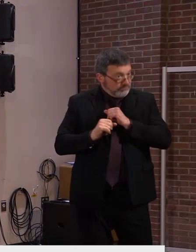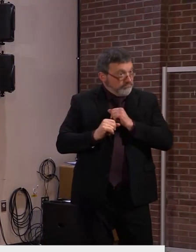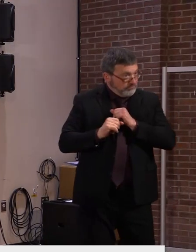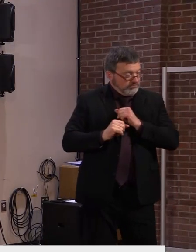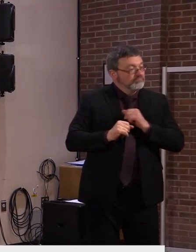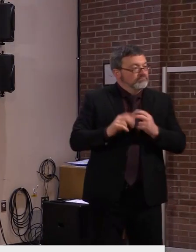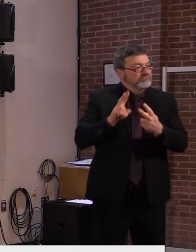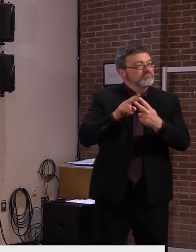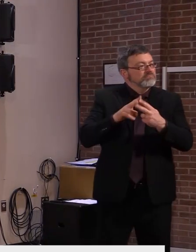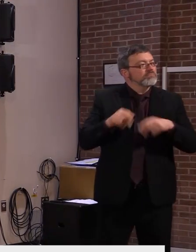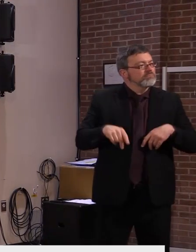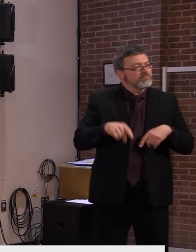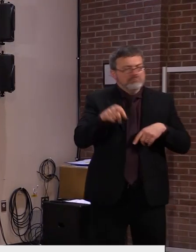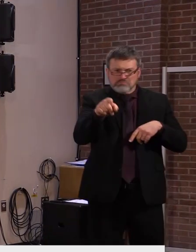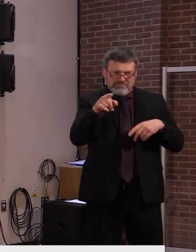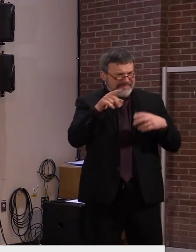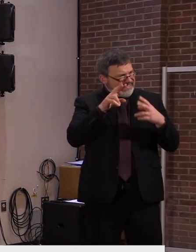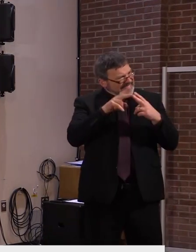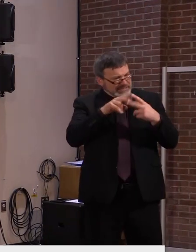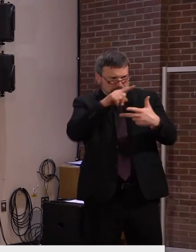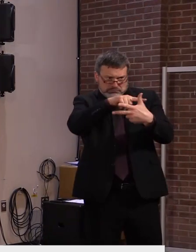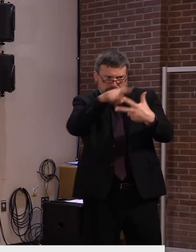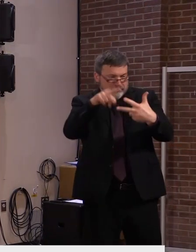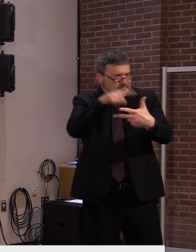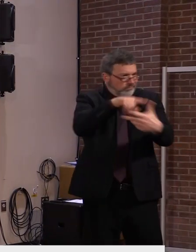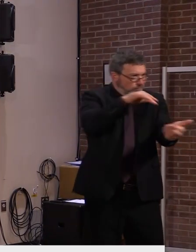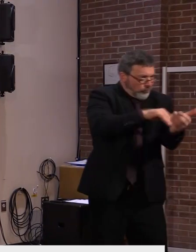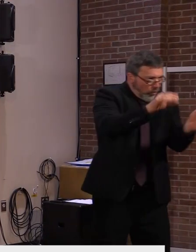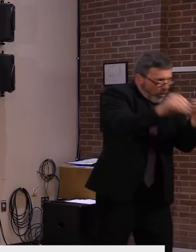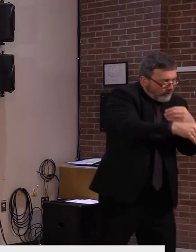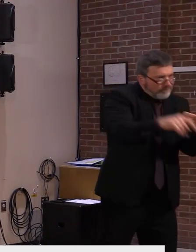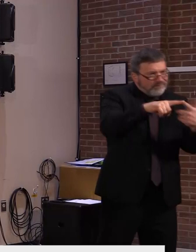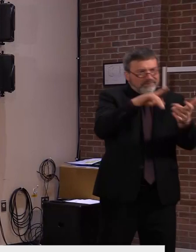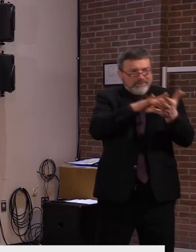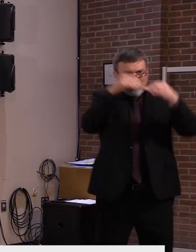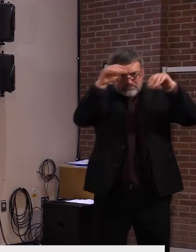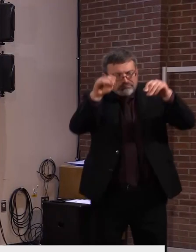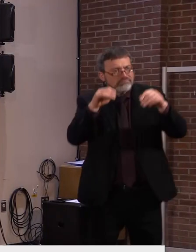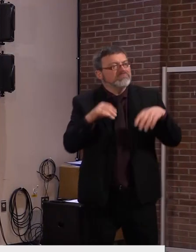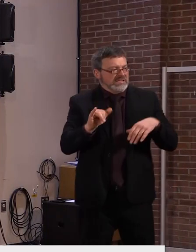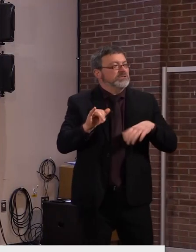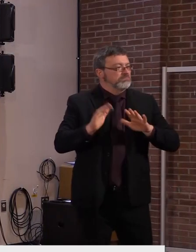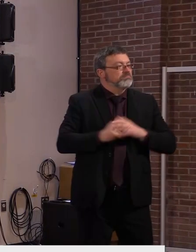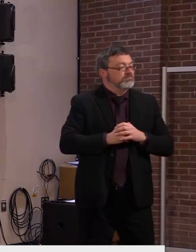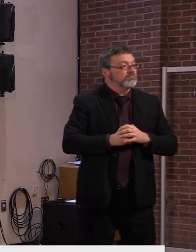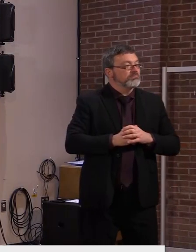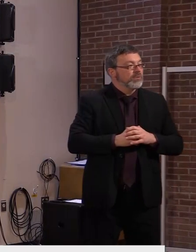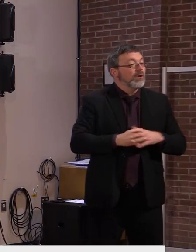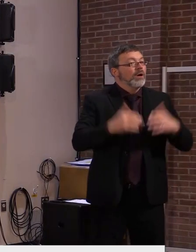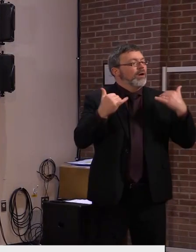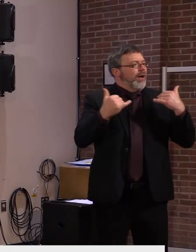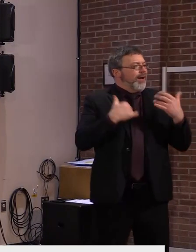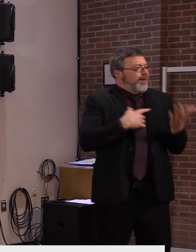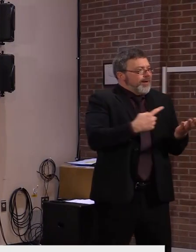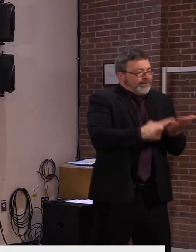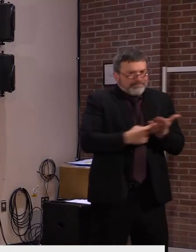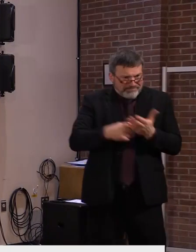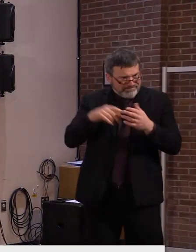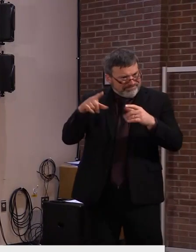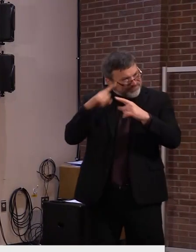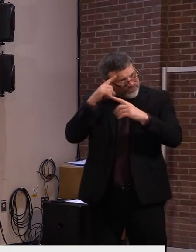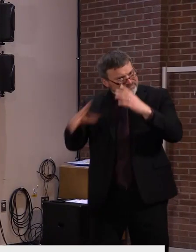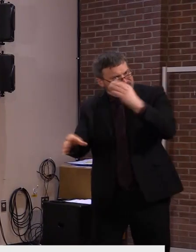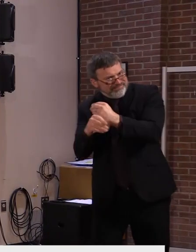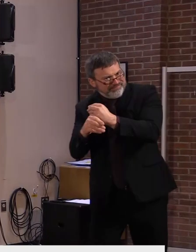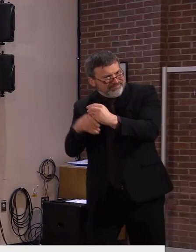855-722-7878. Now I want to turn to booster doses, and Dr. Levine will talk about why